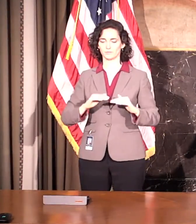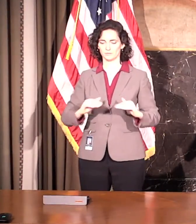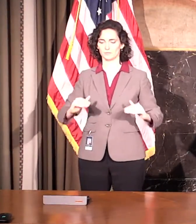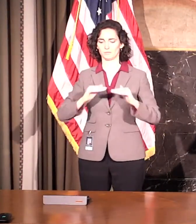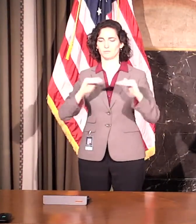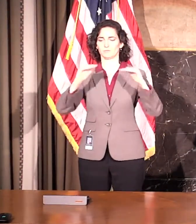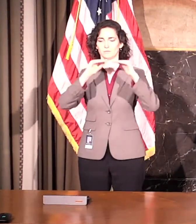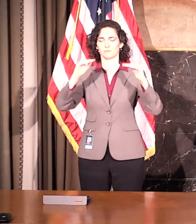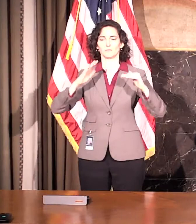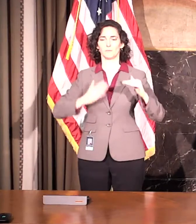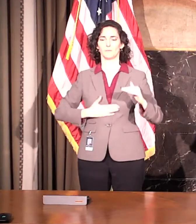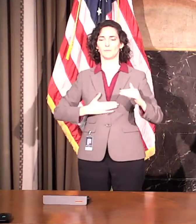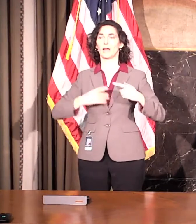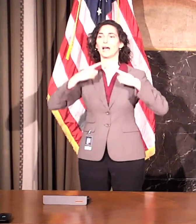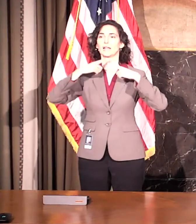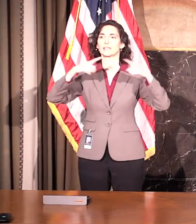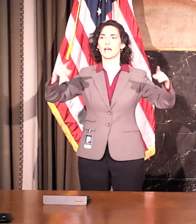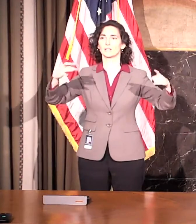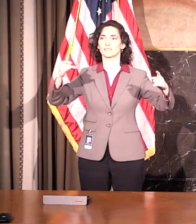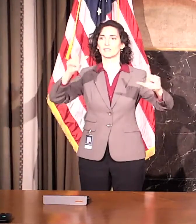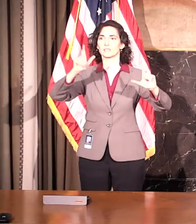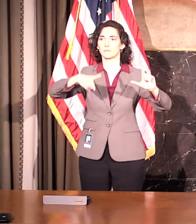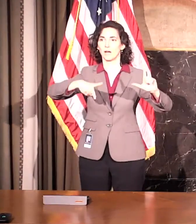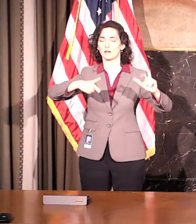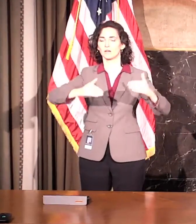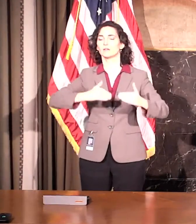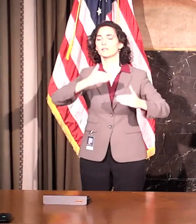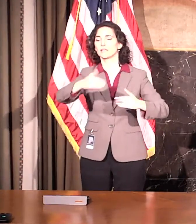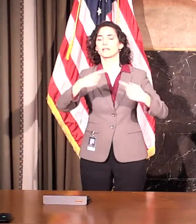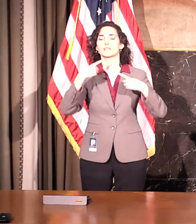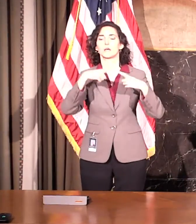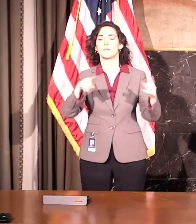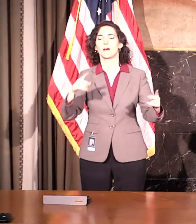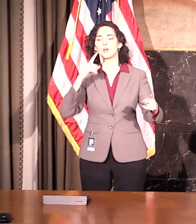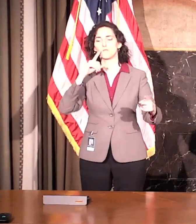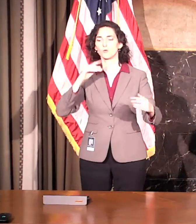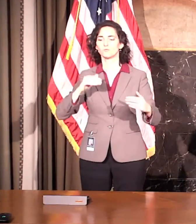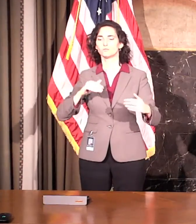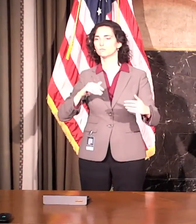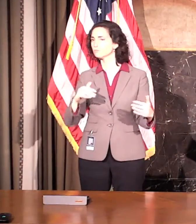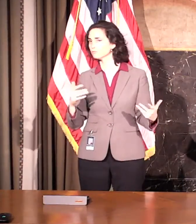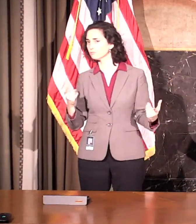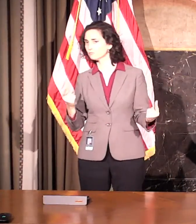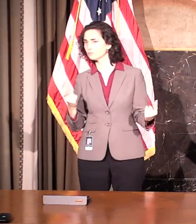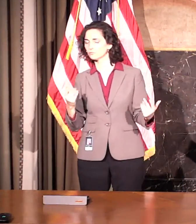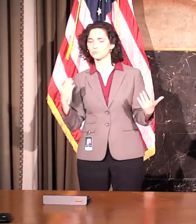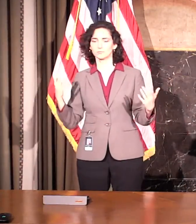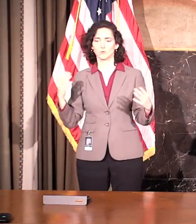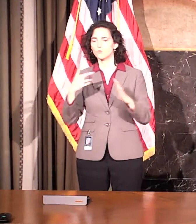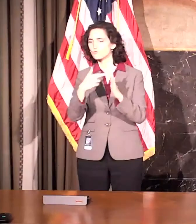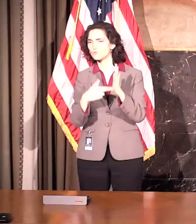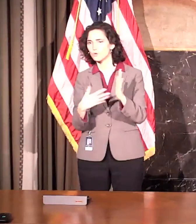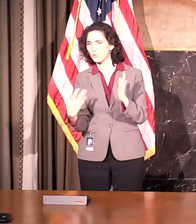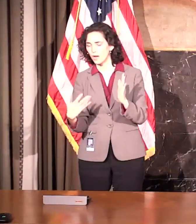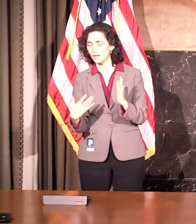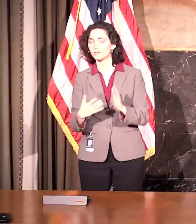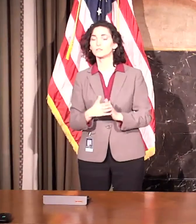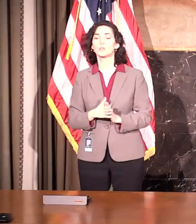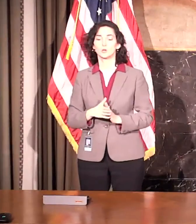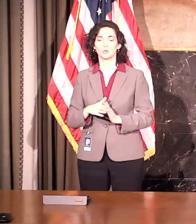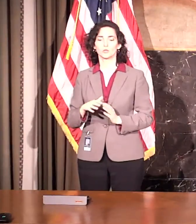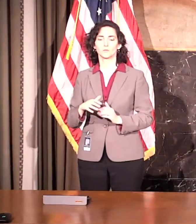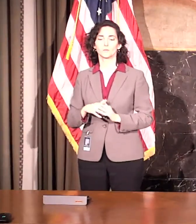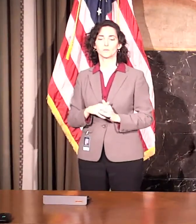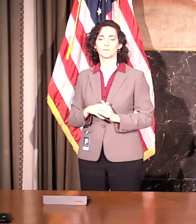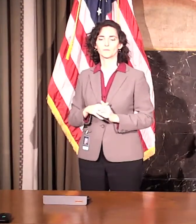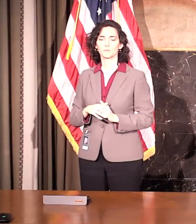upon the proclamation that will come into place on the 23rd of December. So again, I encourage people